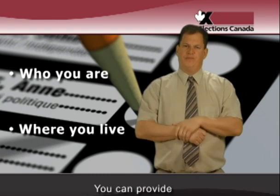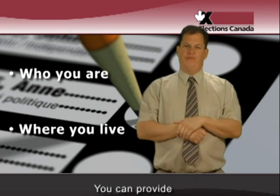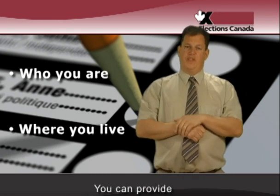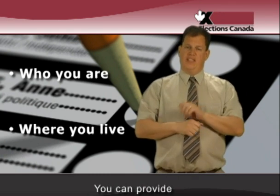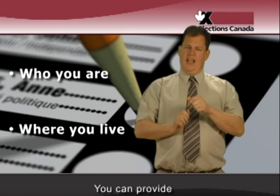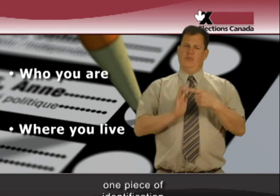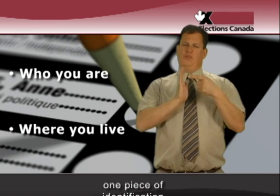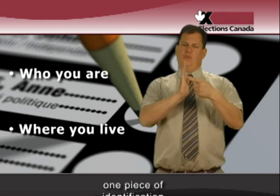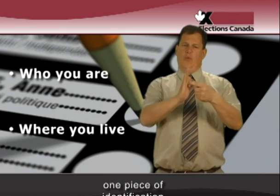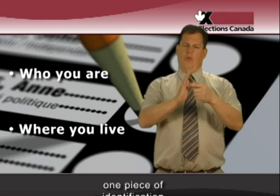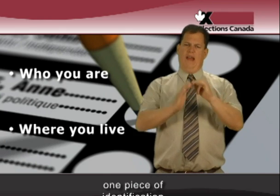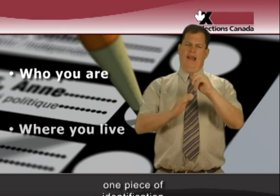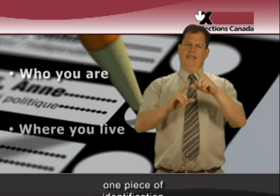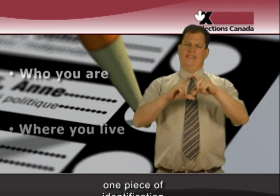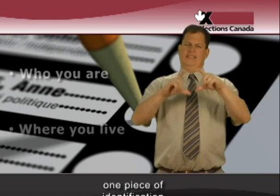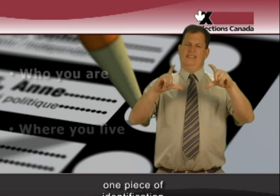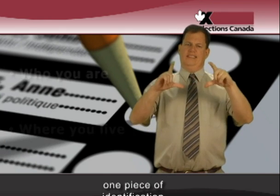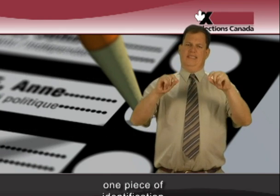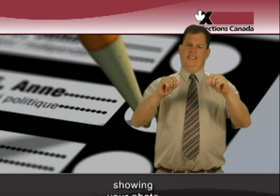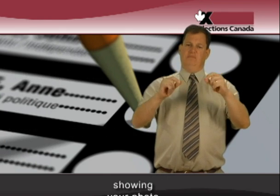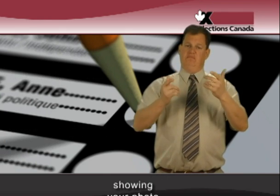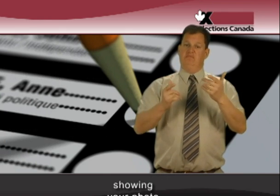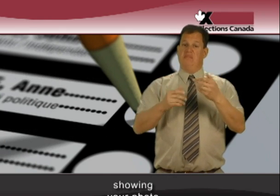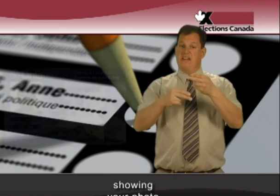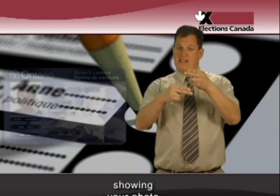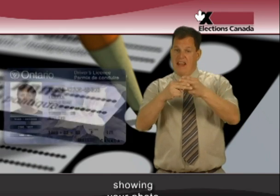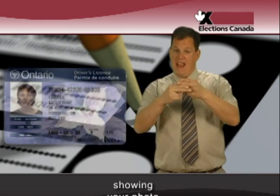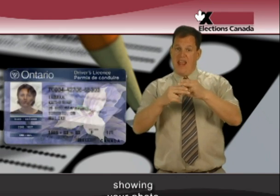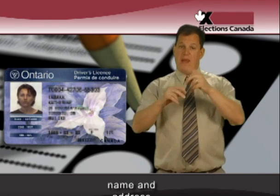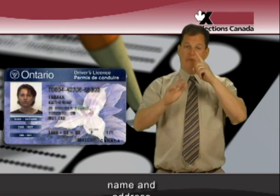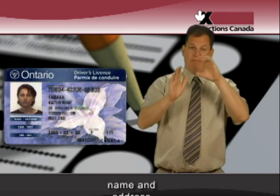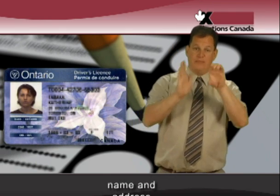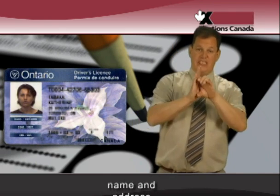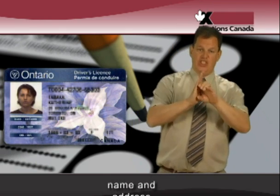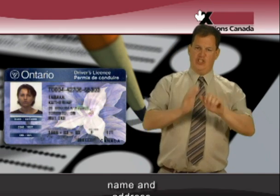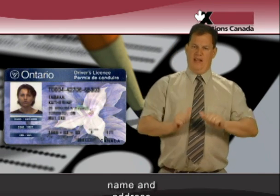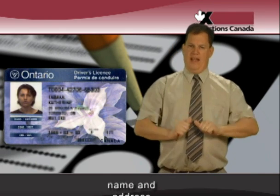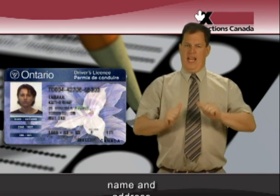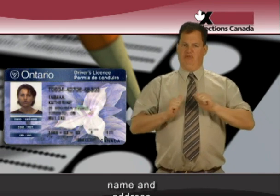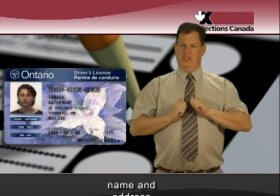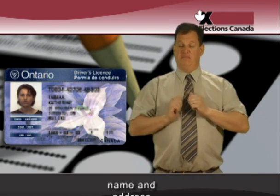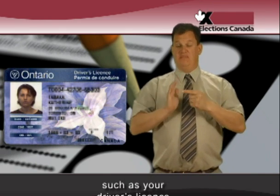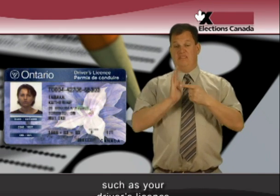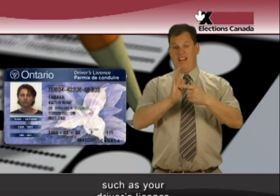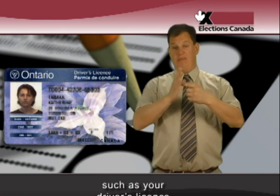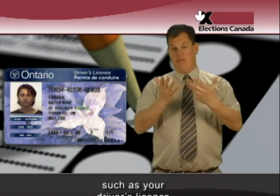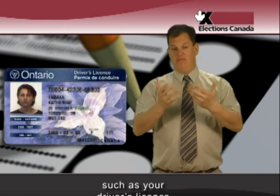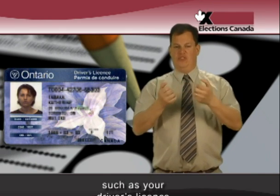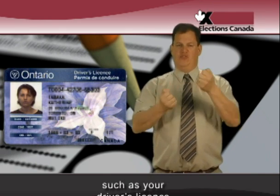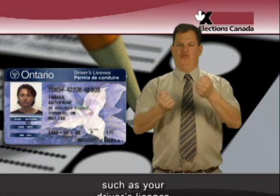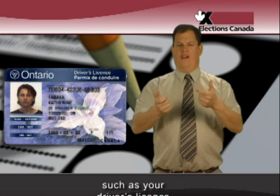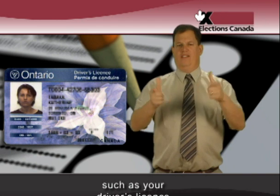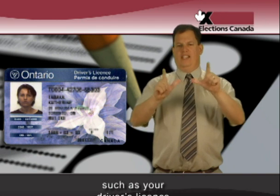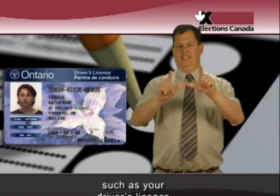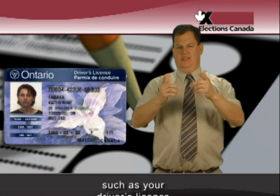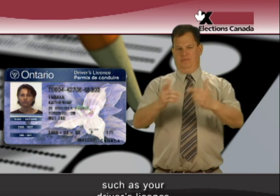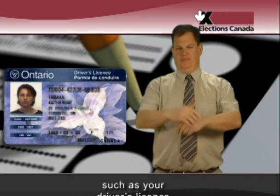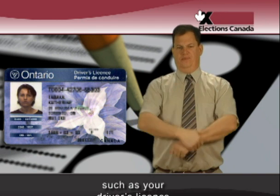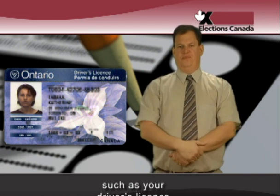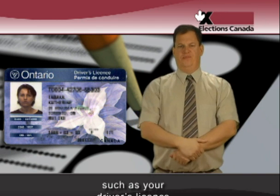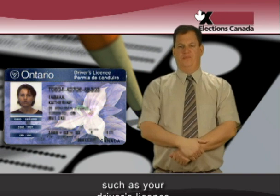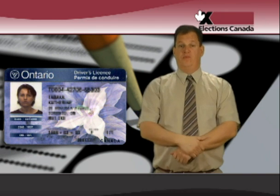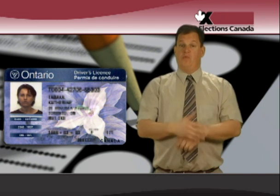You can provide one piece of identification showing your photo, name, and address, such as your driver's license.